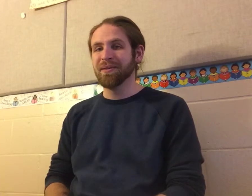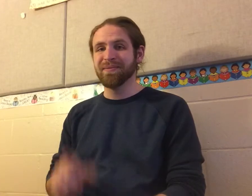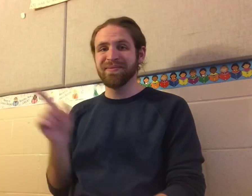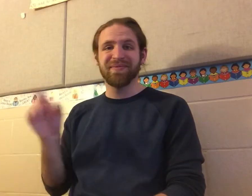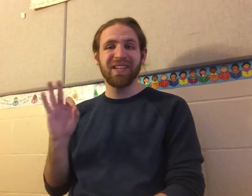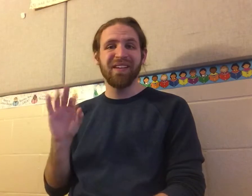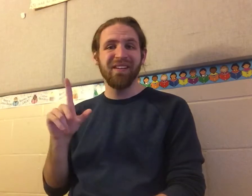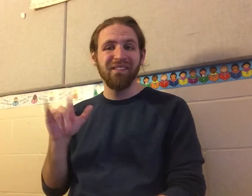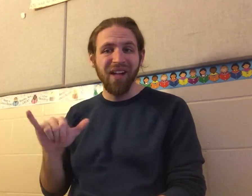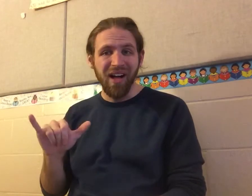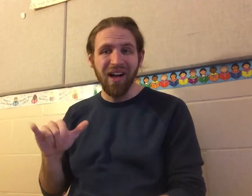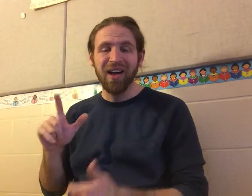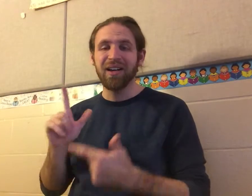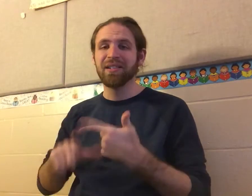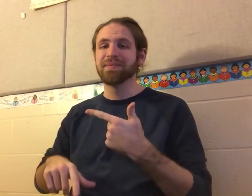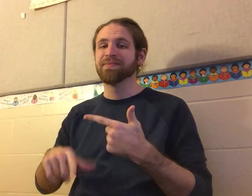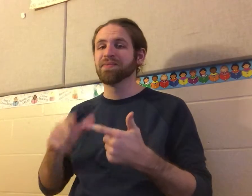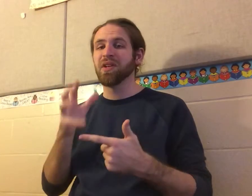Flies, grasshoppers,